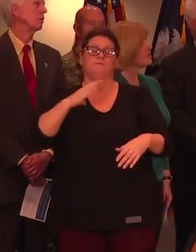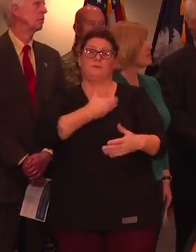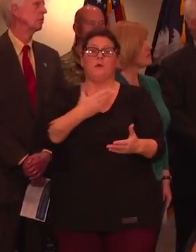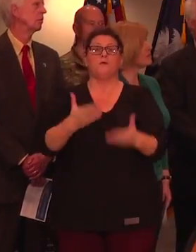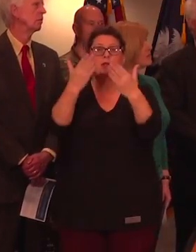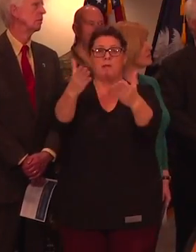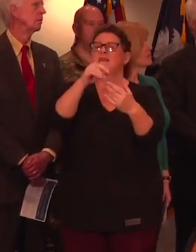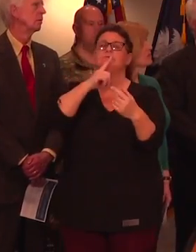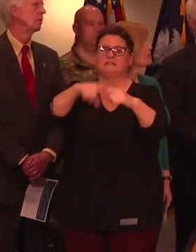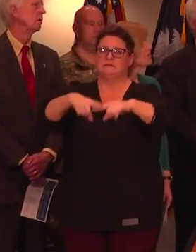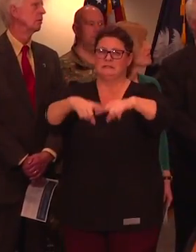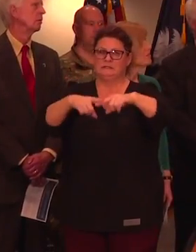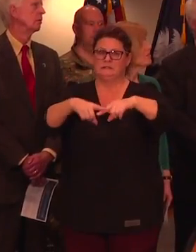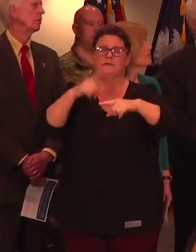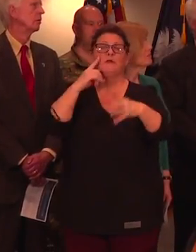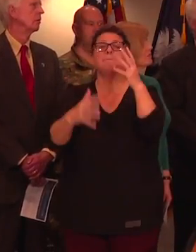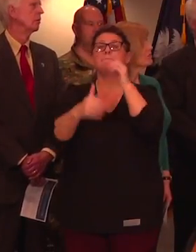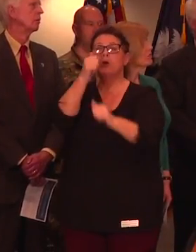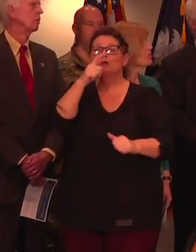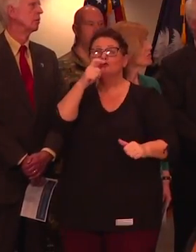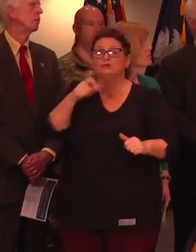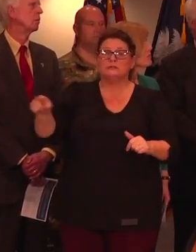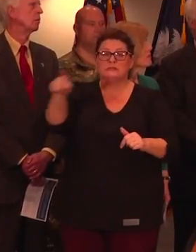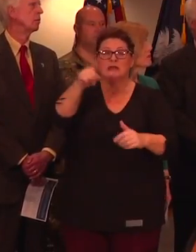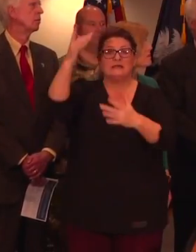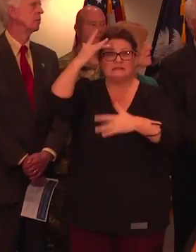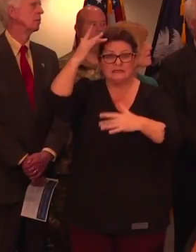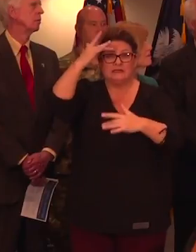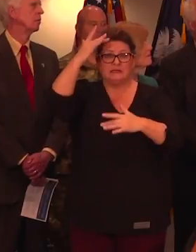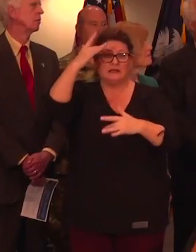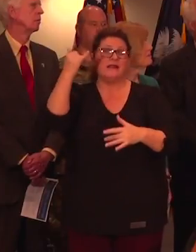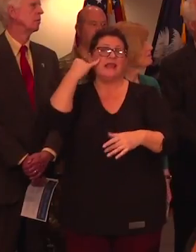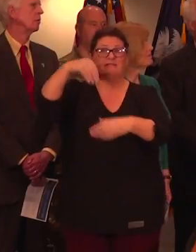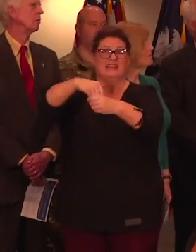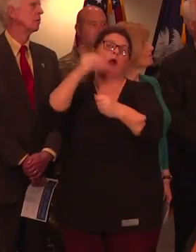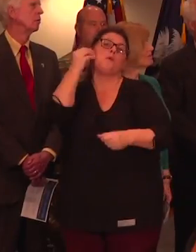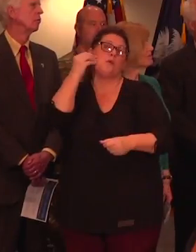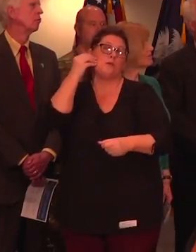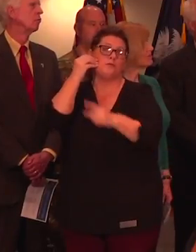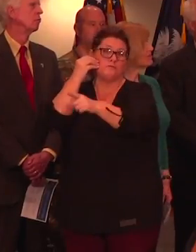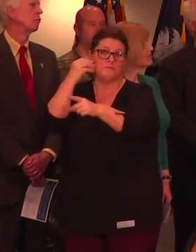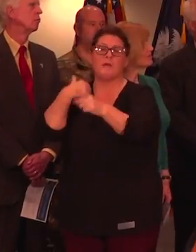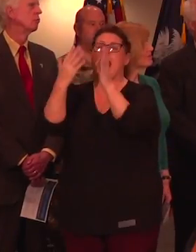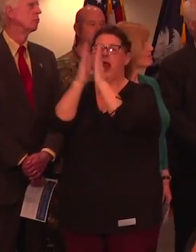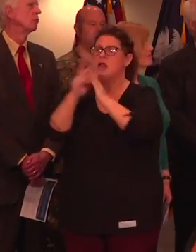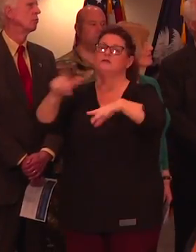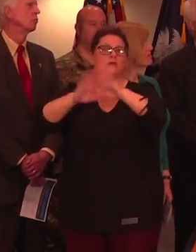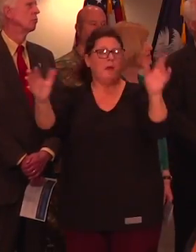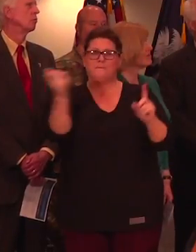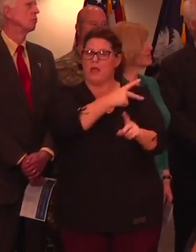only to certain situations. For the vast majority of individuals, if they are in home isolation, we ask that they not return to